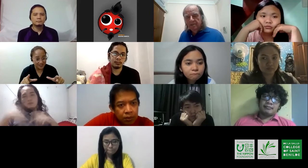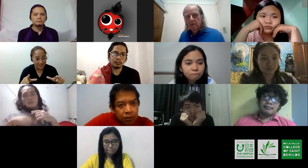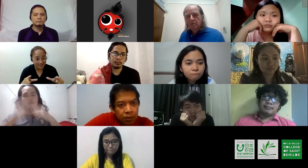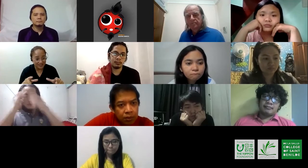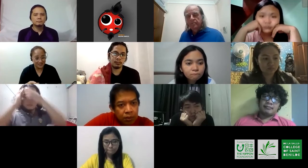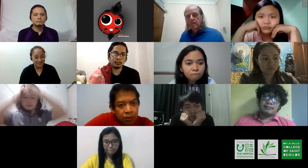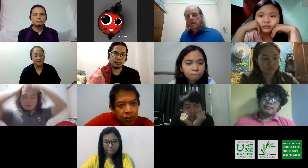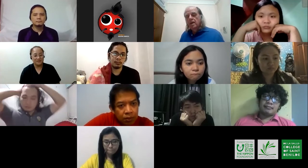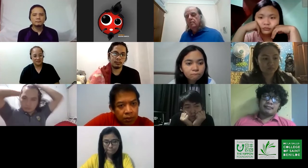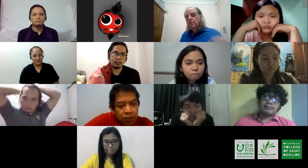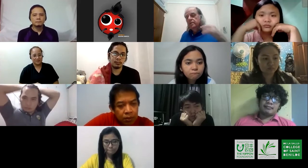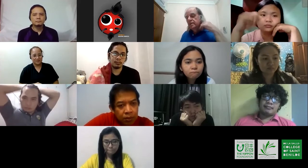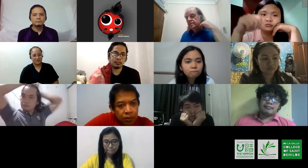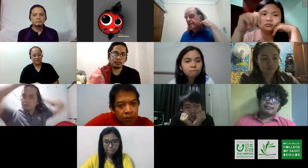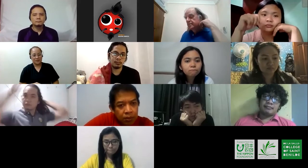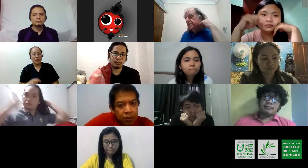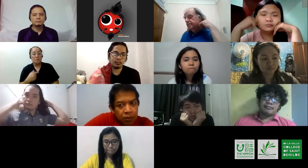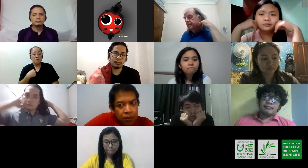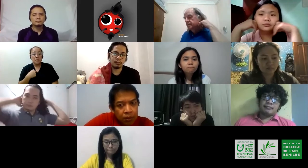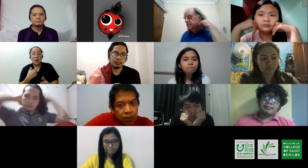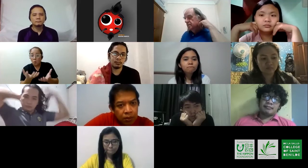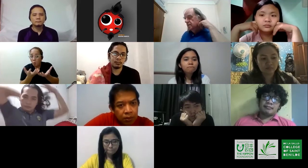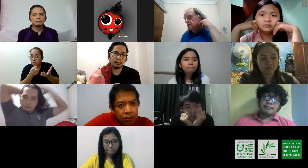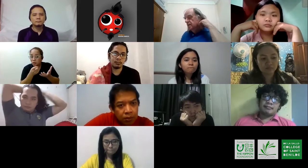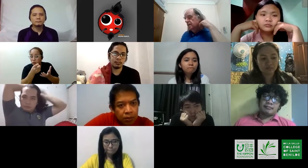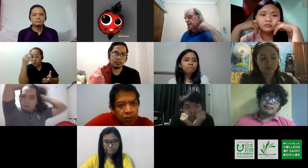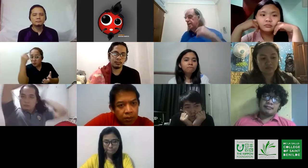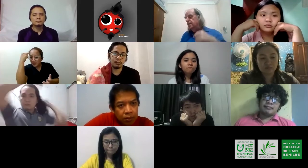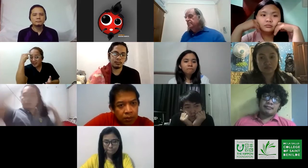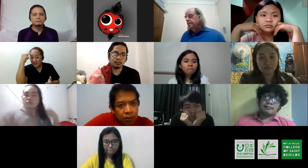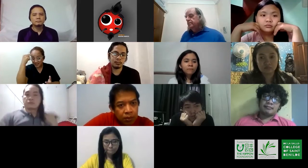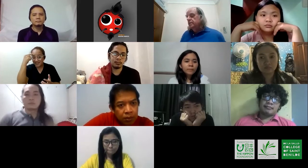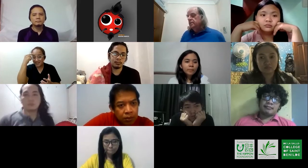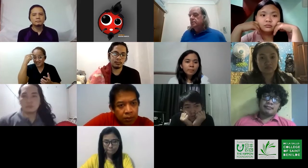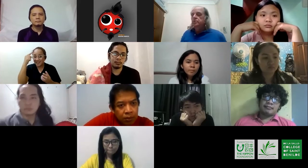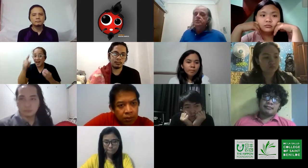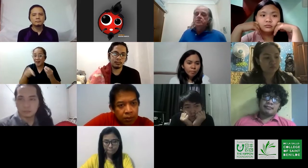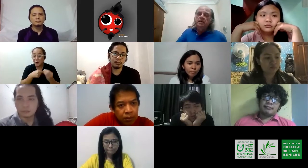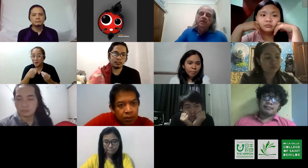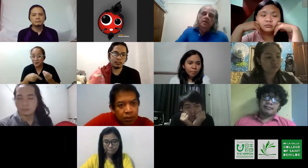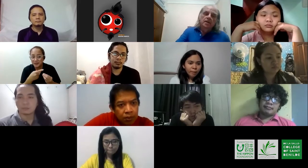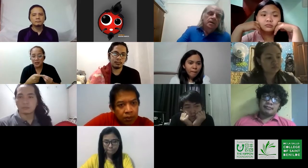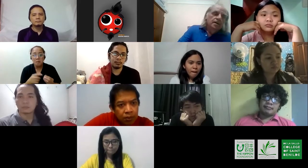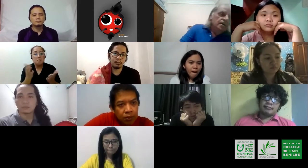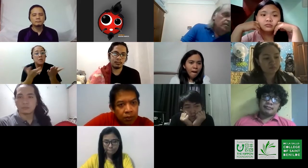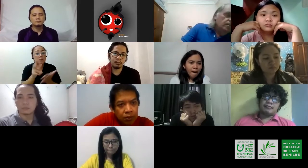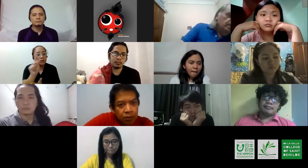So I want you to think about this, and maybe Tuesday we'll